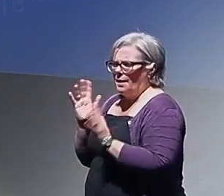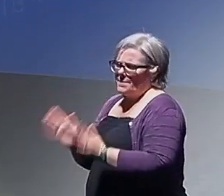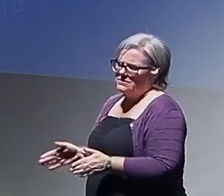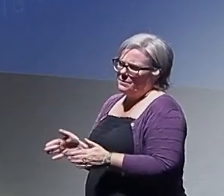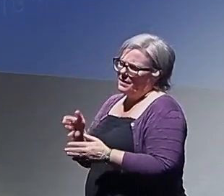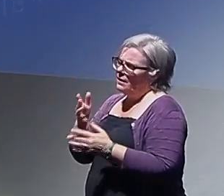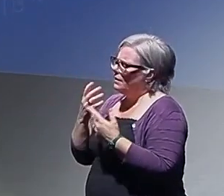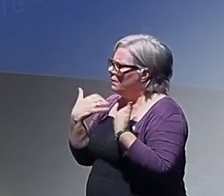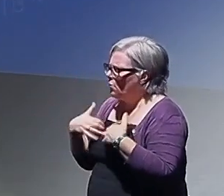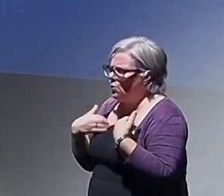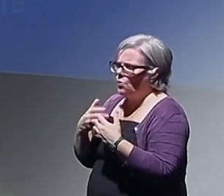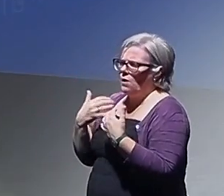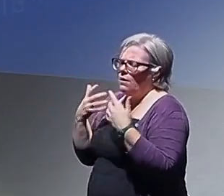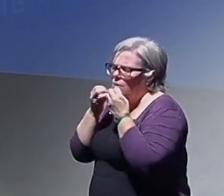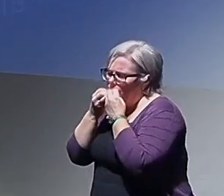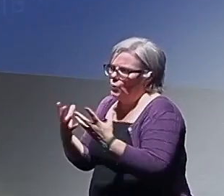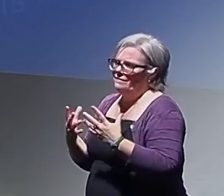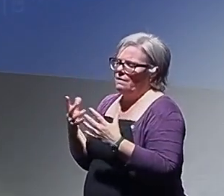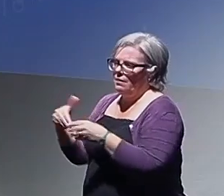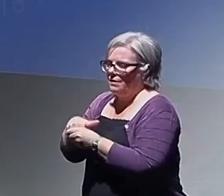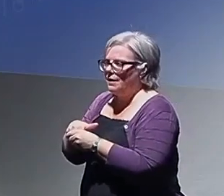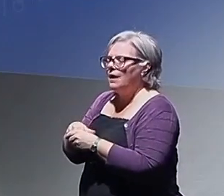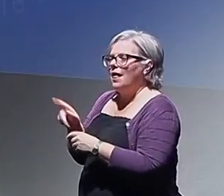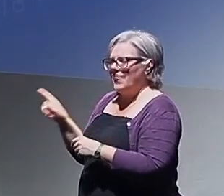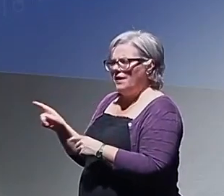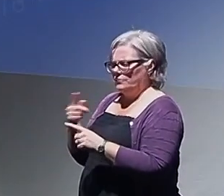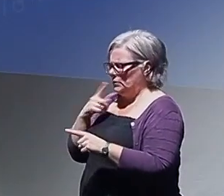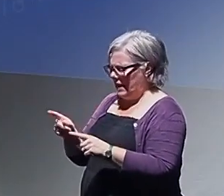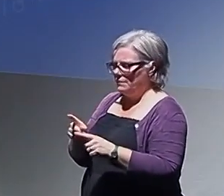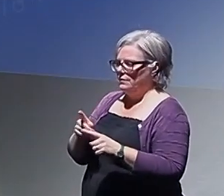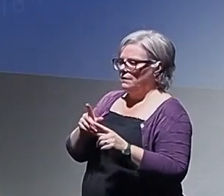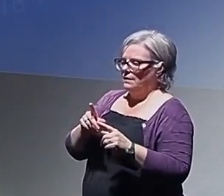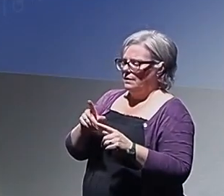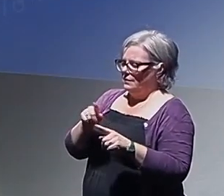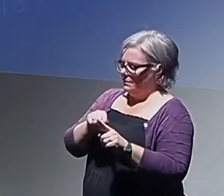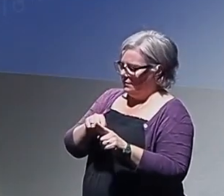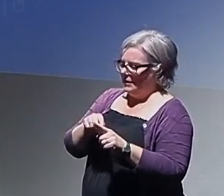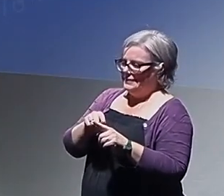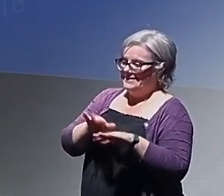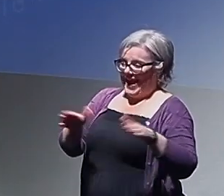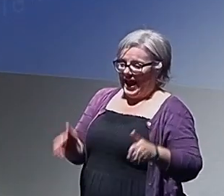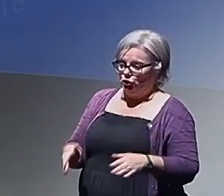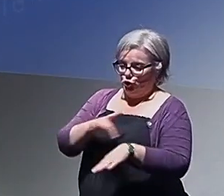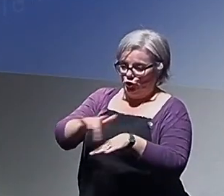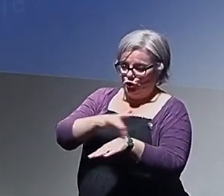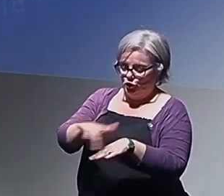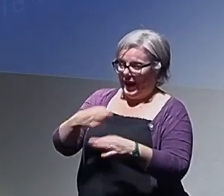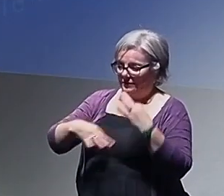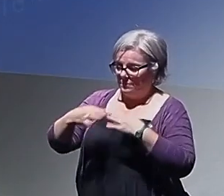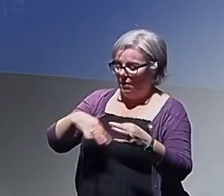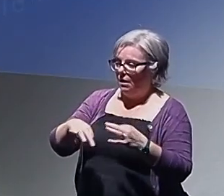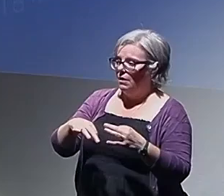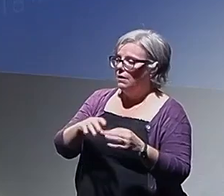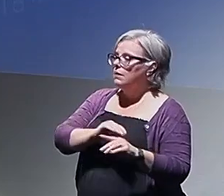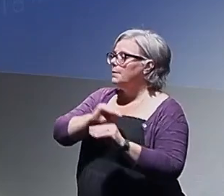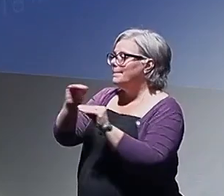been so exhilarating. And as you say, transferring from kind of stage to,